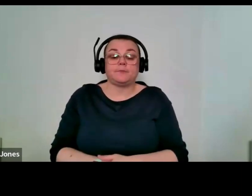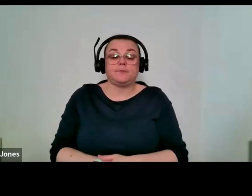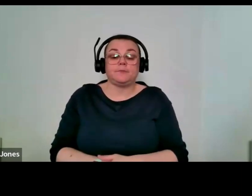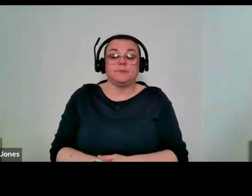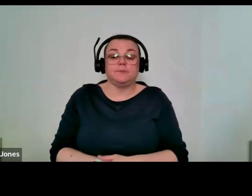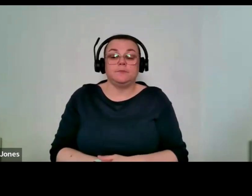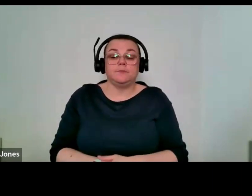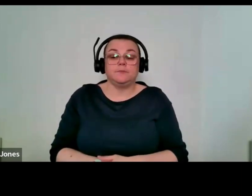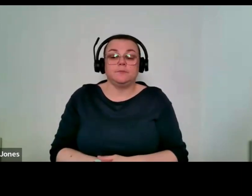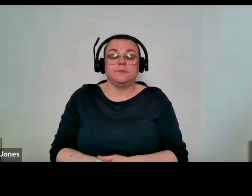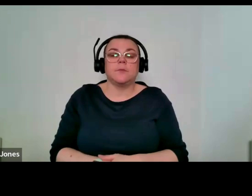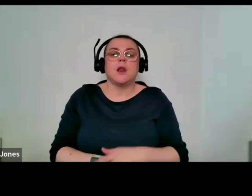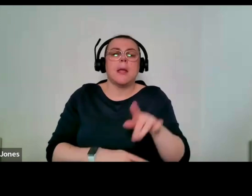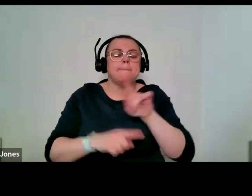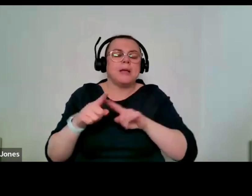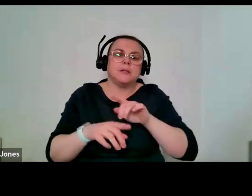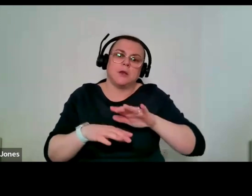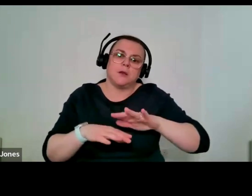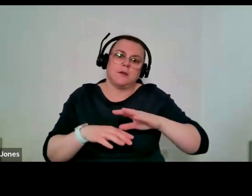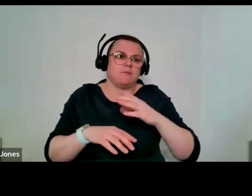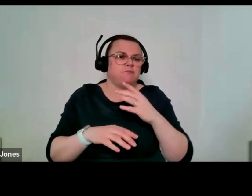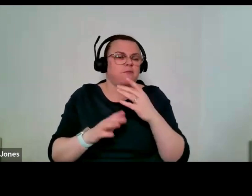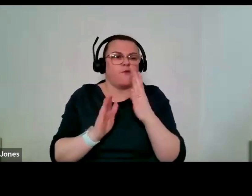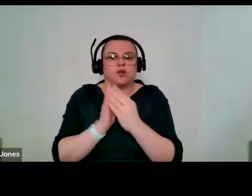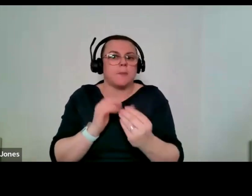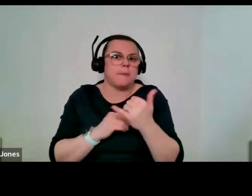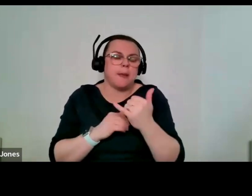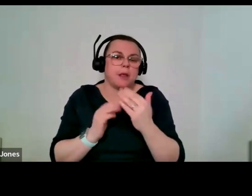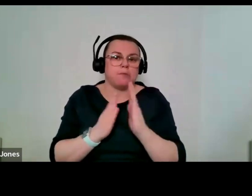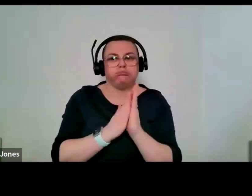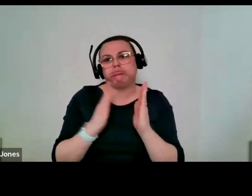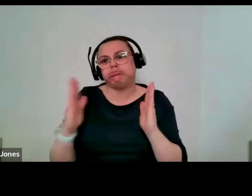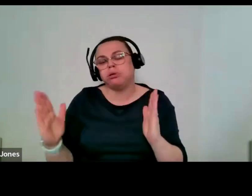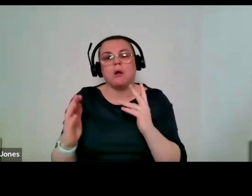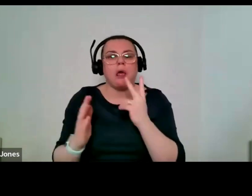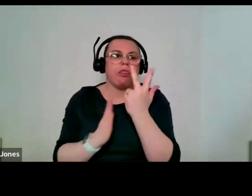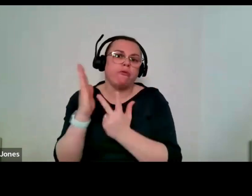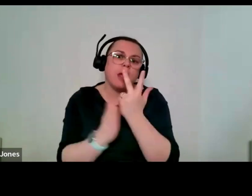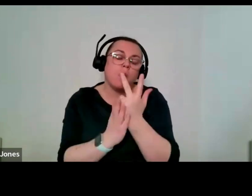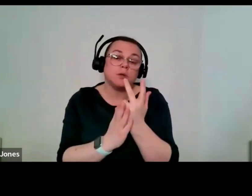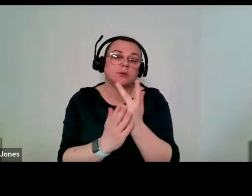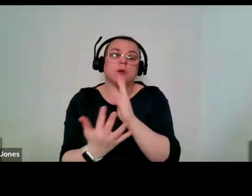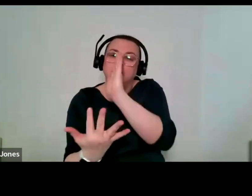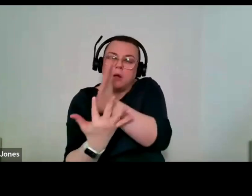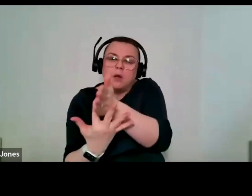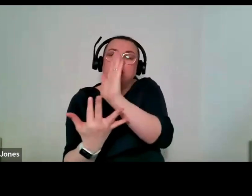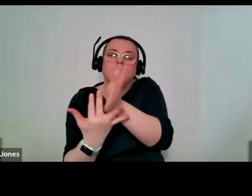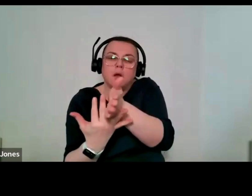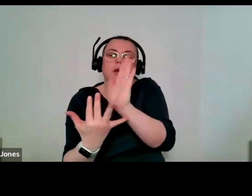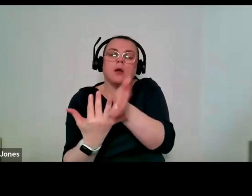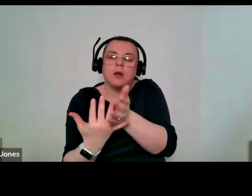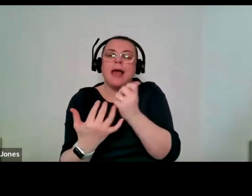you have a very long meeting, like 2 hours, do schedule a break every hour. So